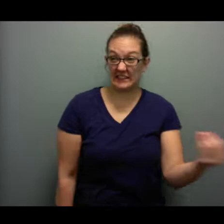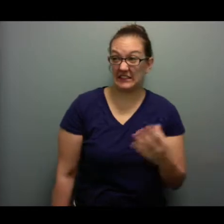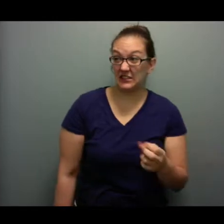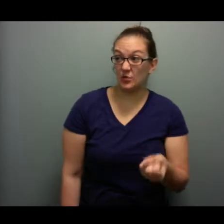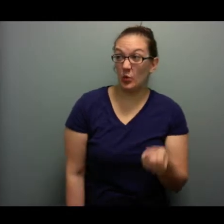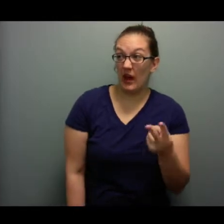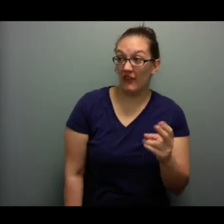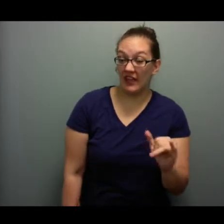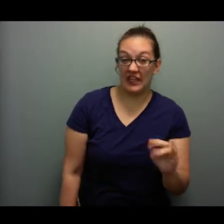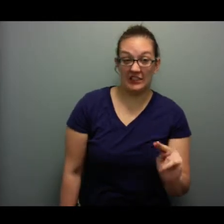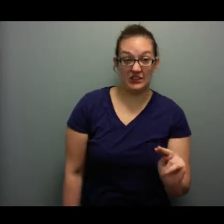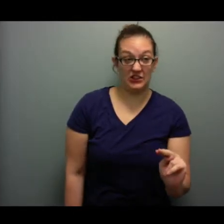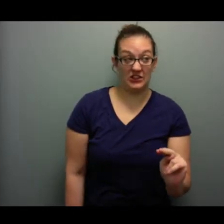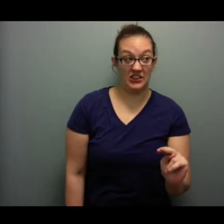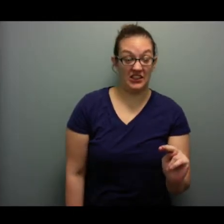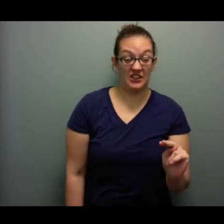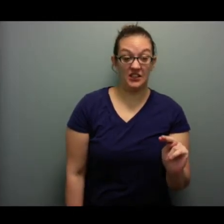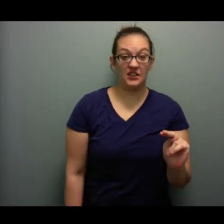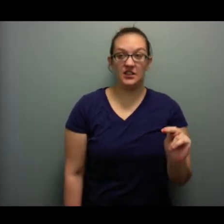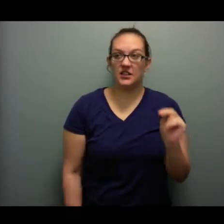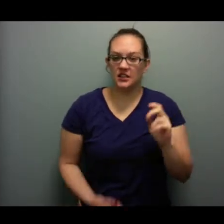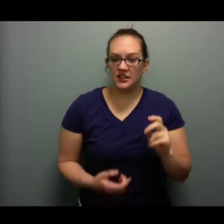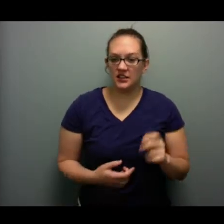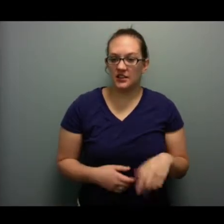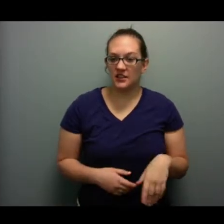12 inches. What is his friend confused about? Okay.